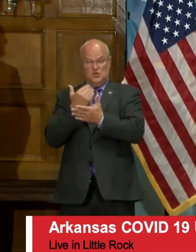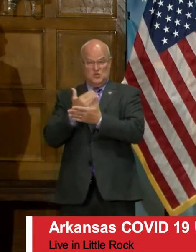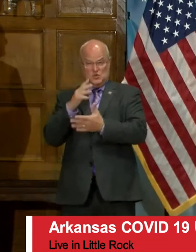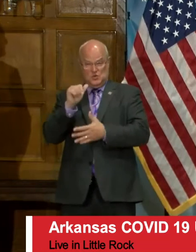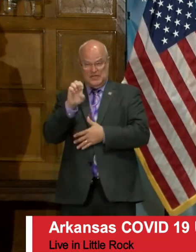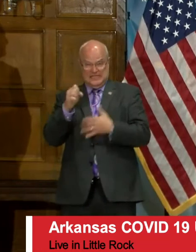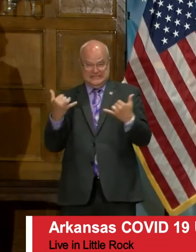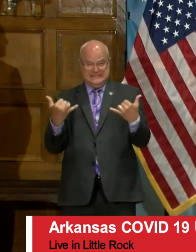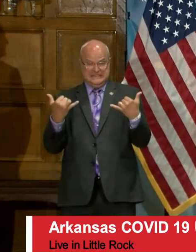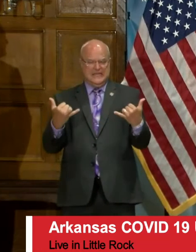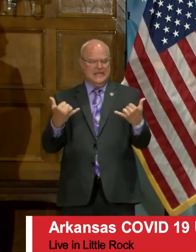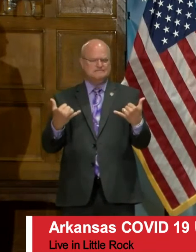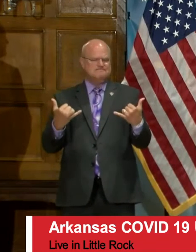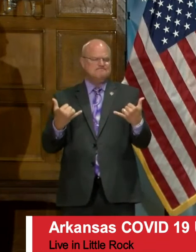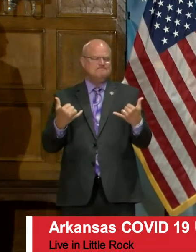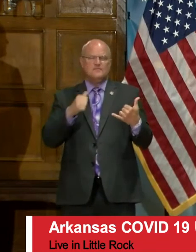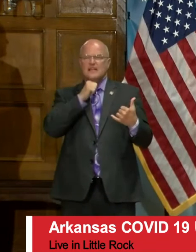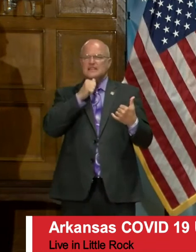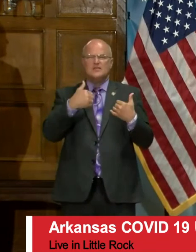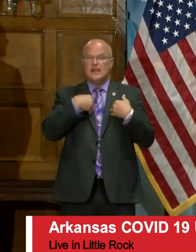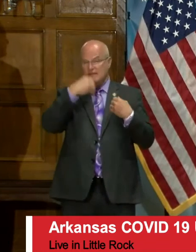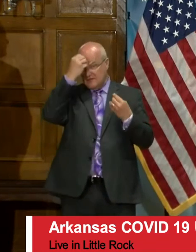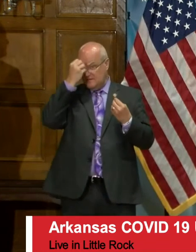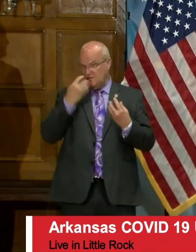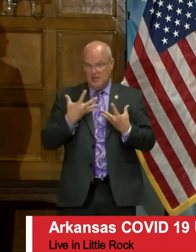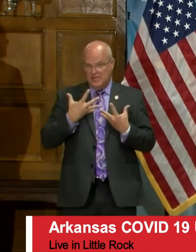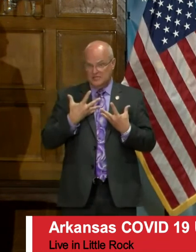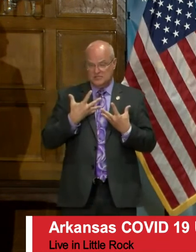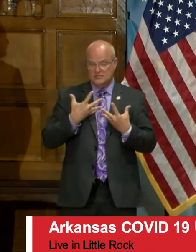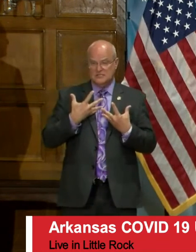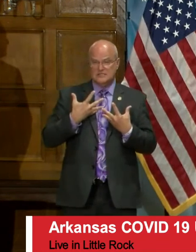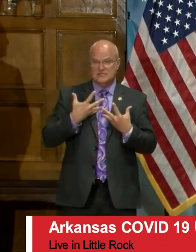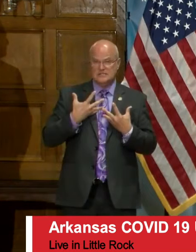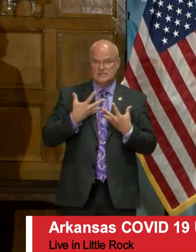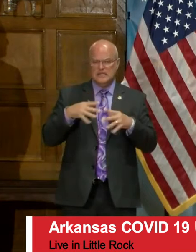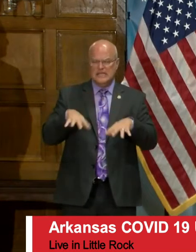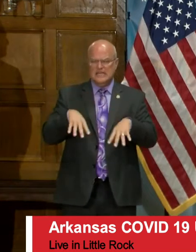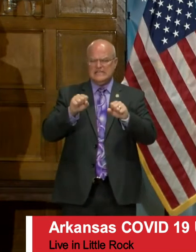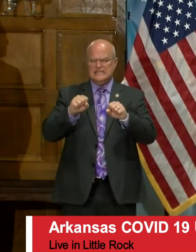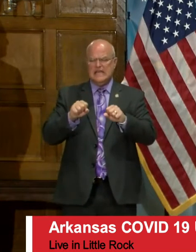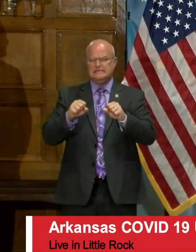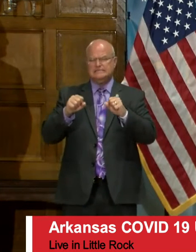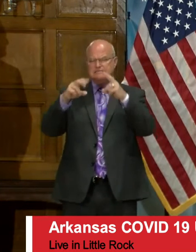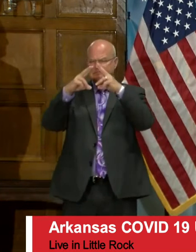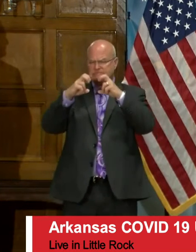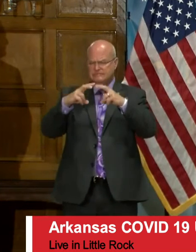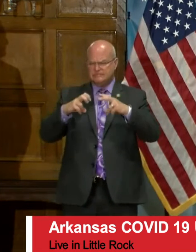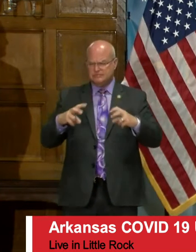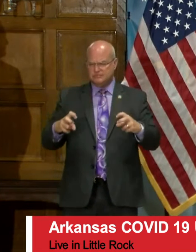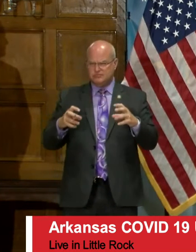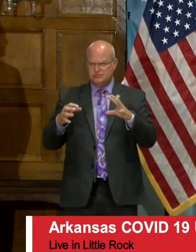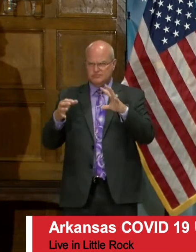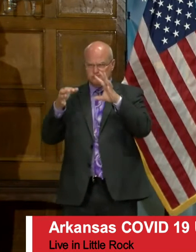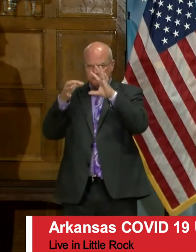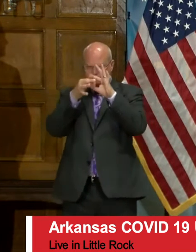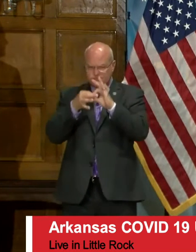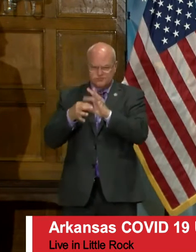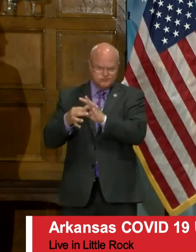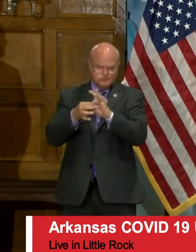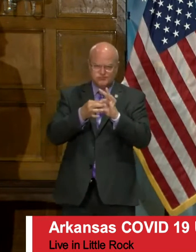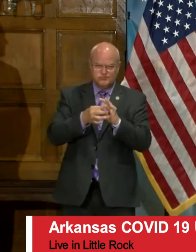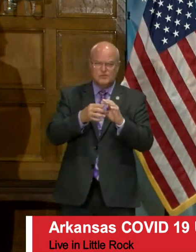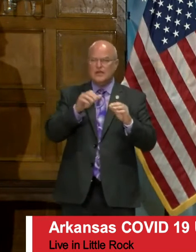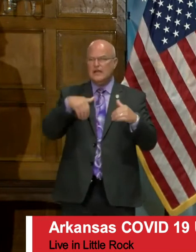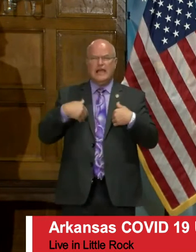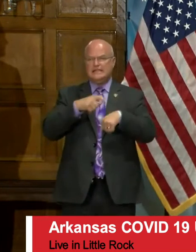cases, I don't have information on those. It takes a little bit of analysis to tie those together.